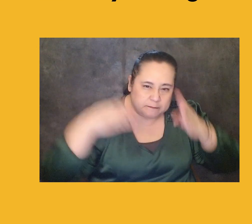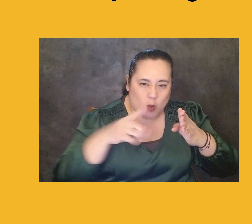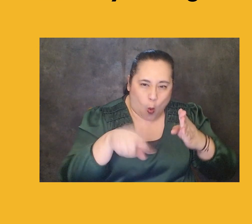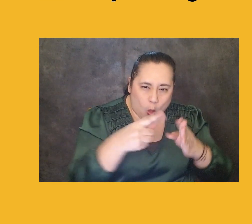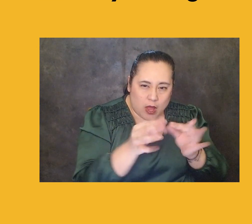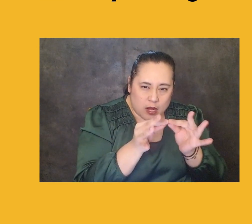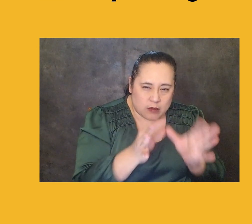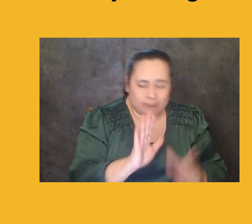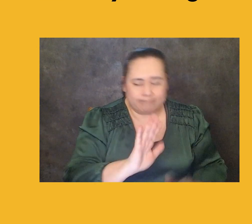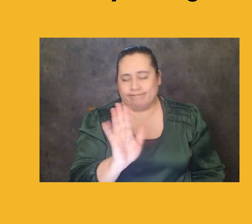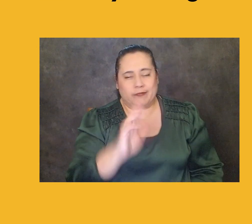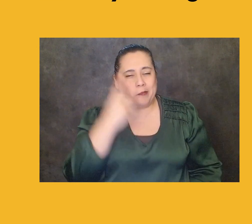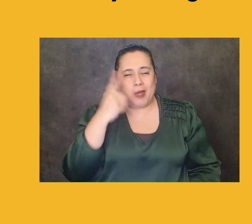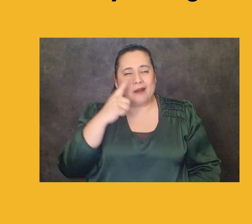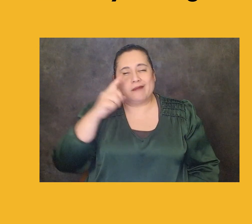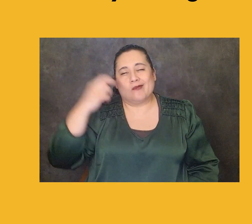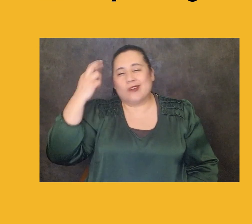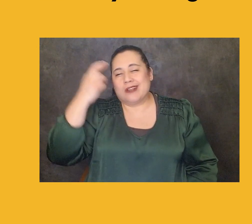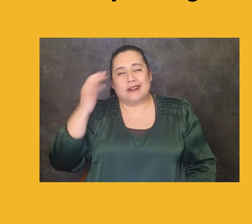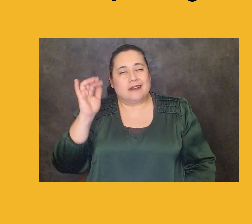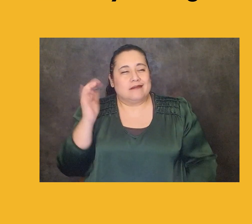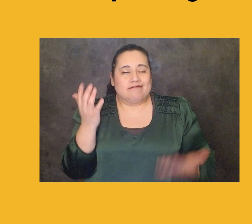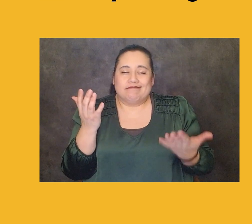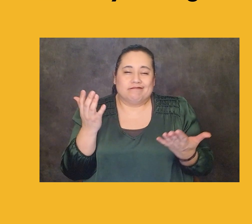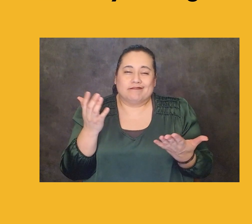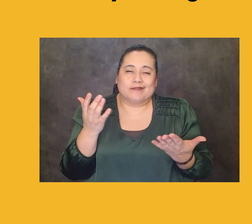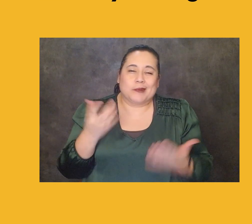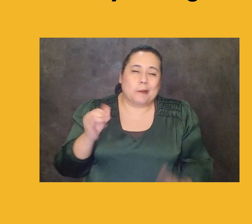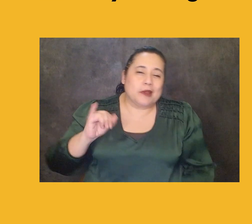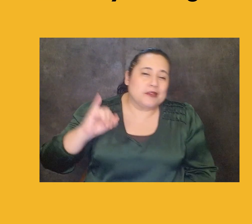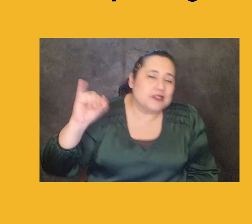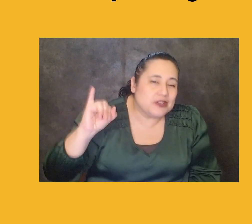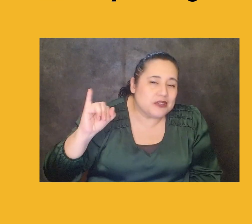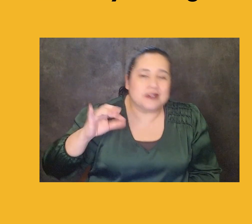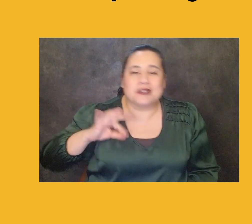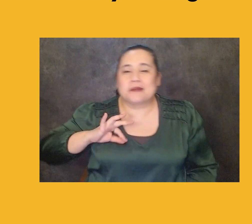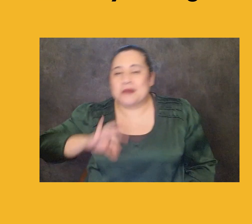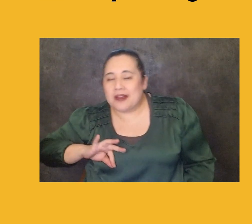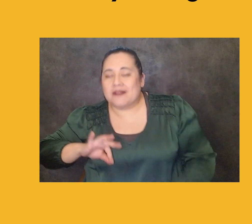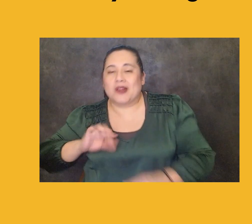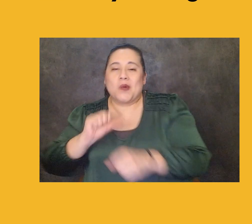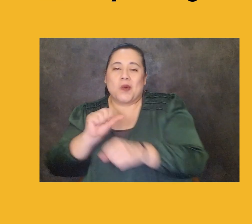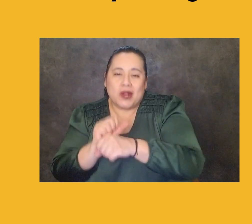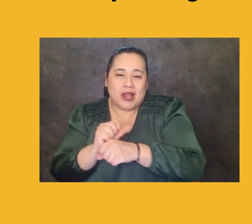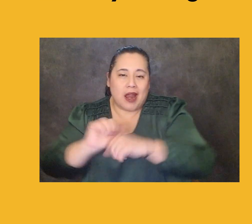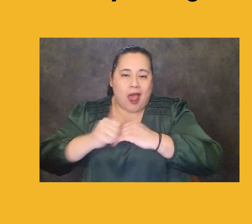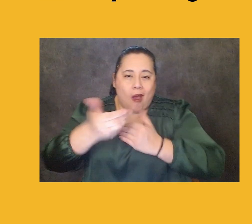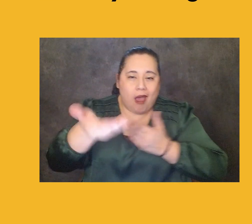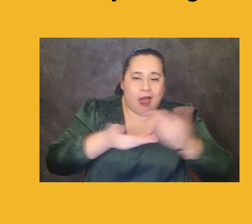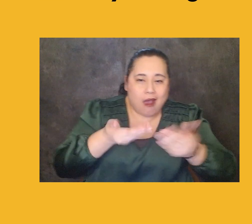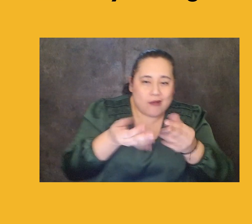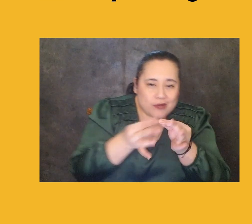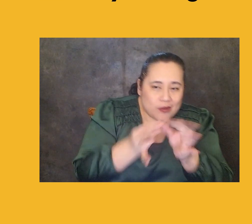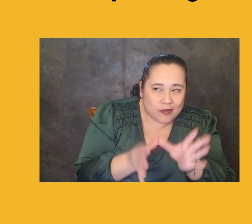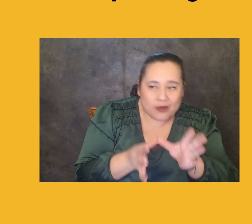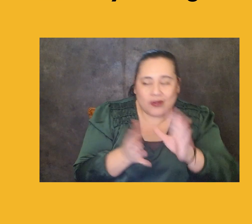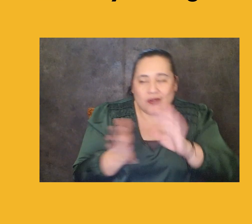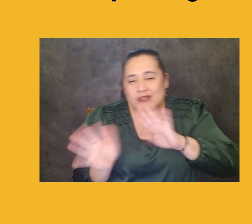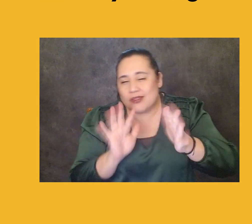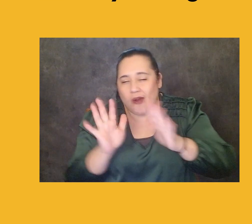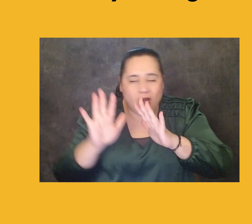interpreters. It's really reasons of providing health insurance and benefits to how they